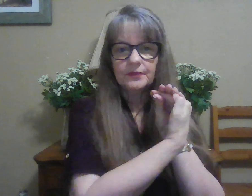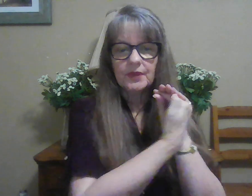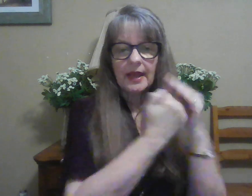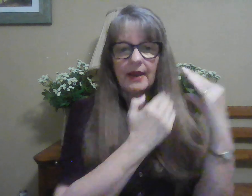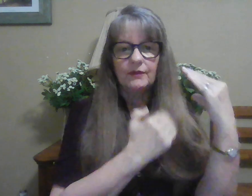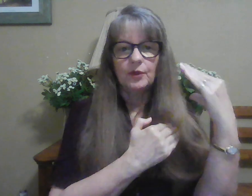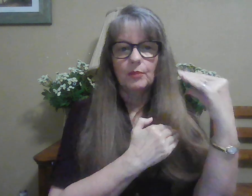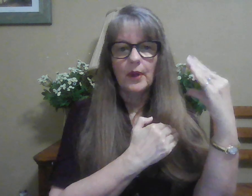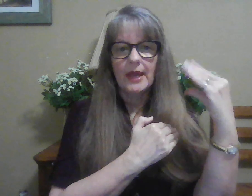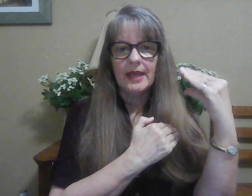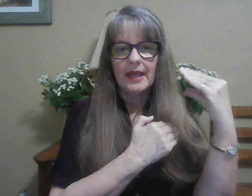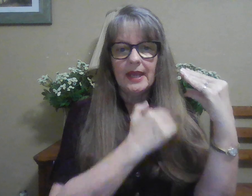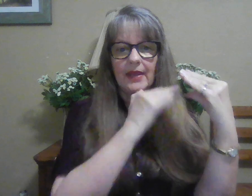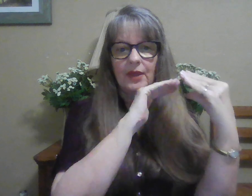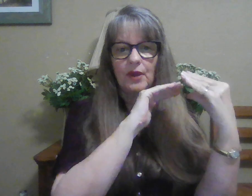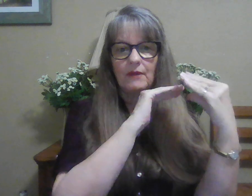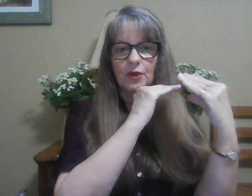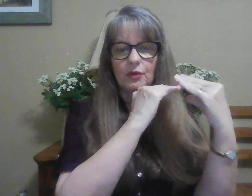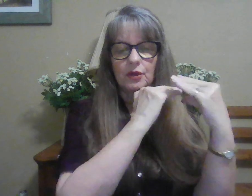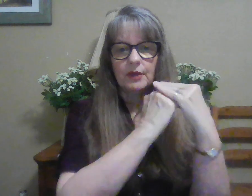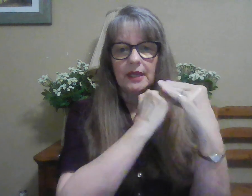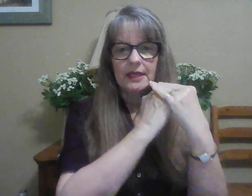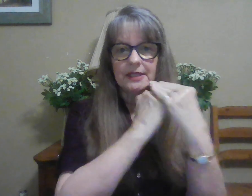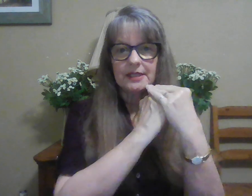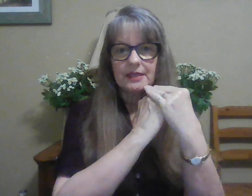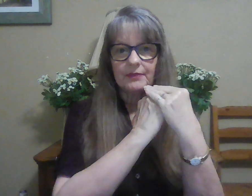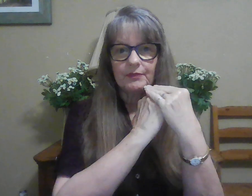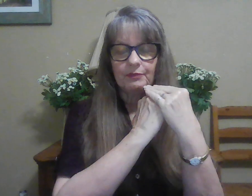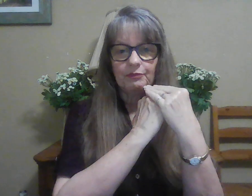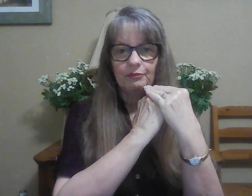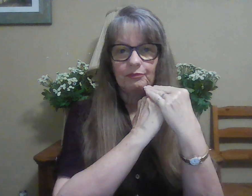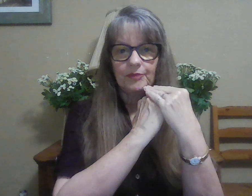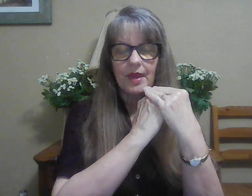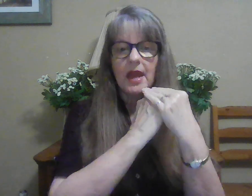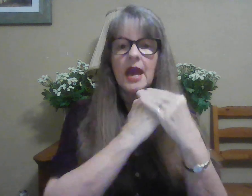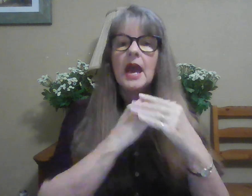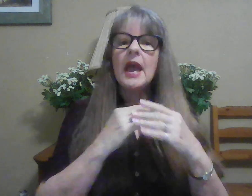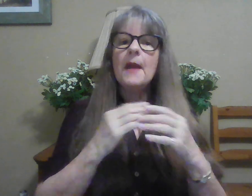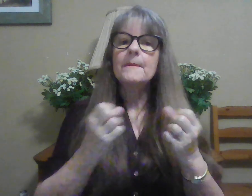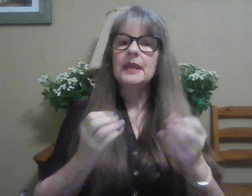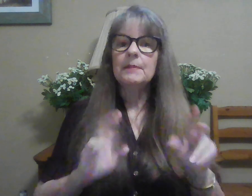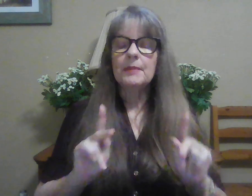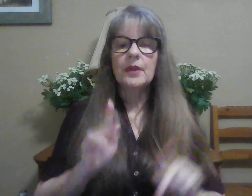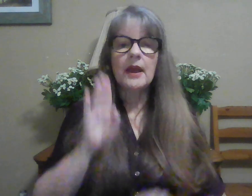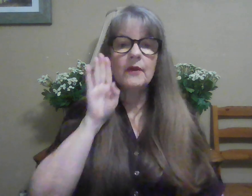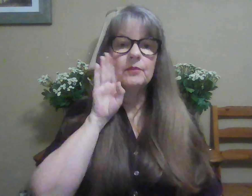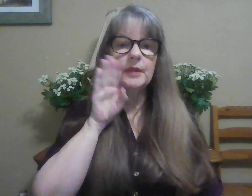You have your bread and then you have all your ingredients. And many people have